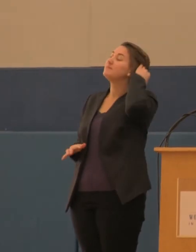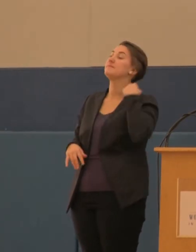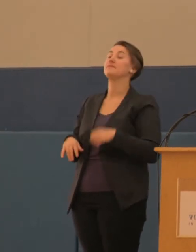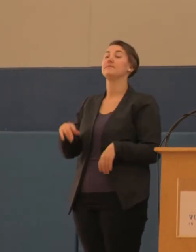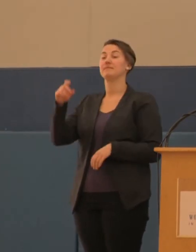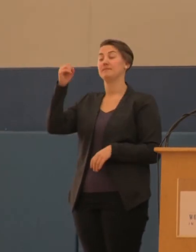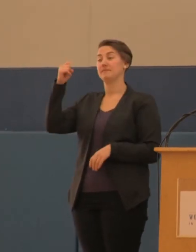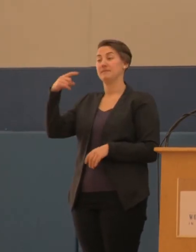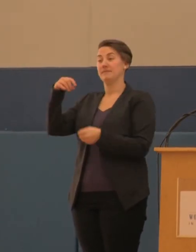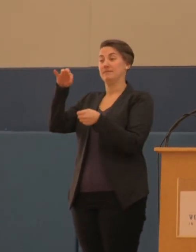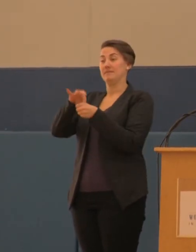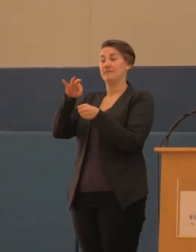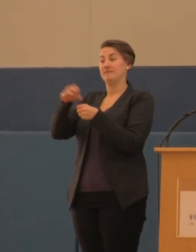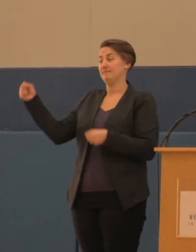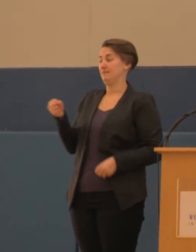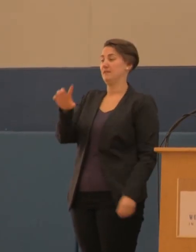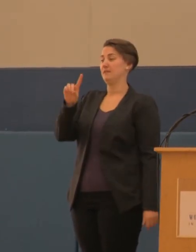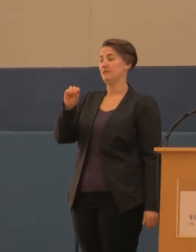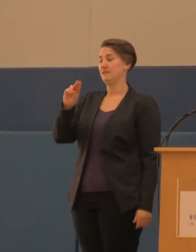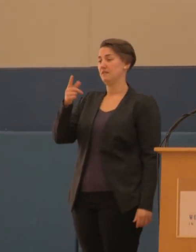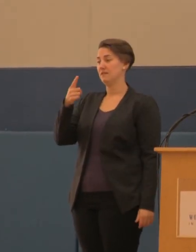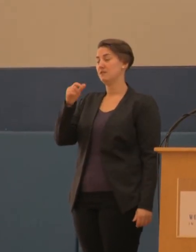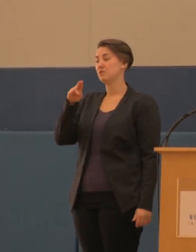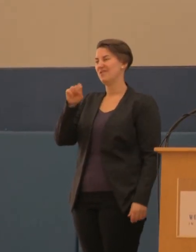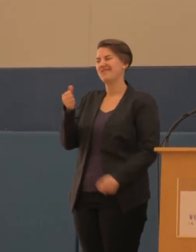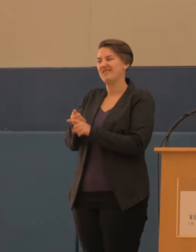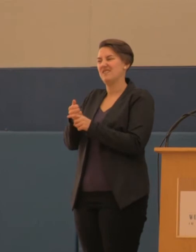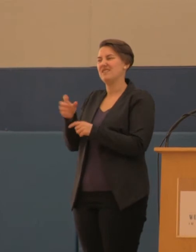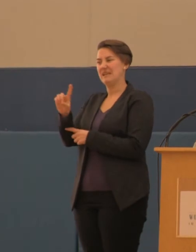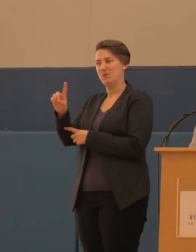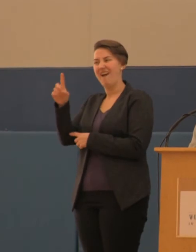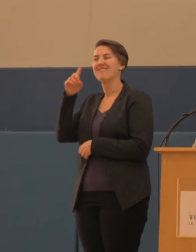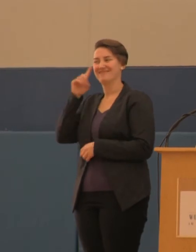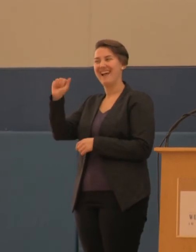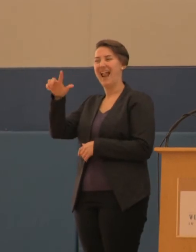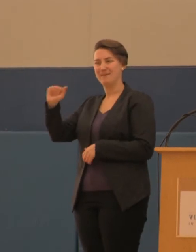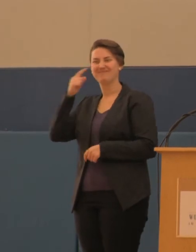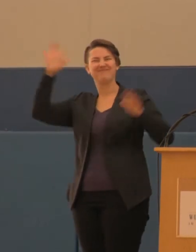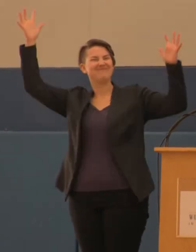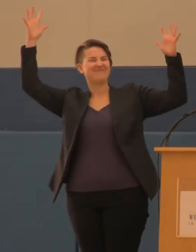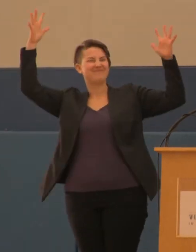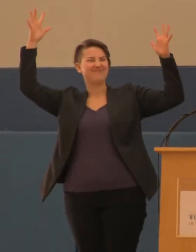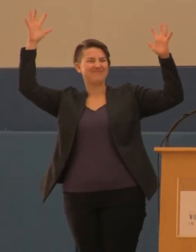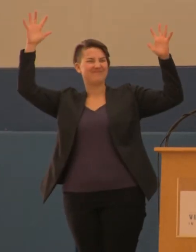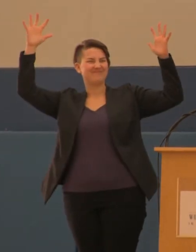With the election of Doug Jones, a Democrat in Alabama, you hear that right?